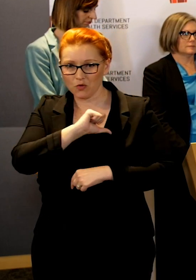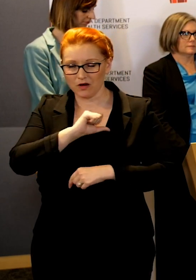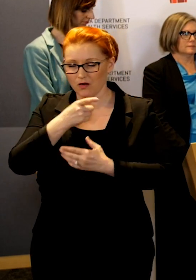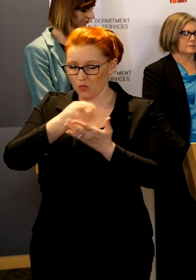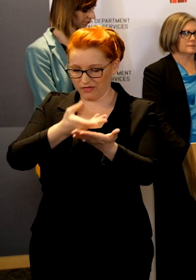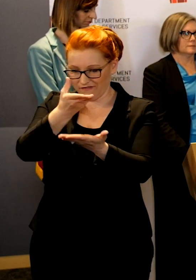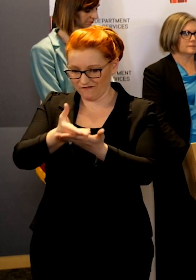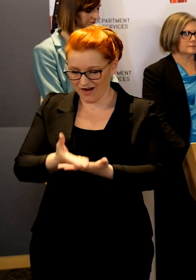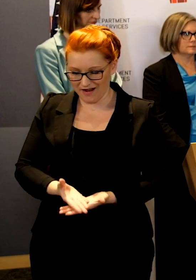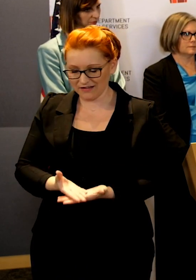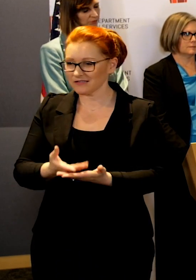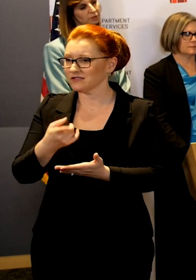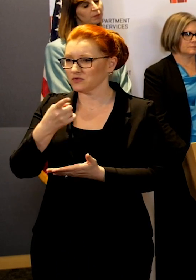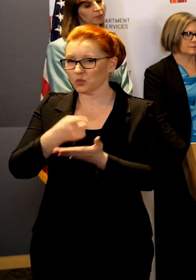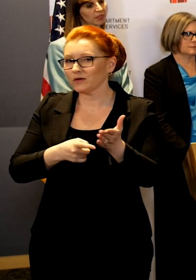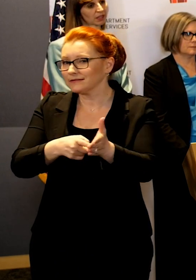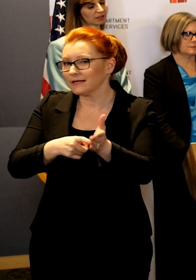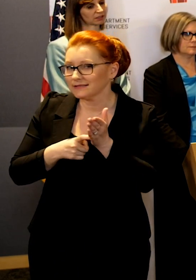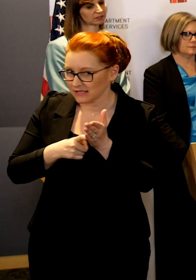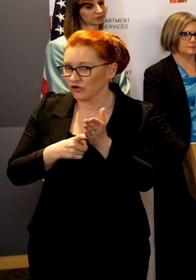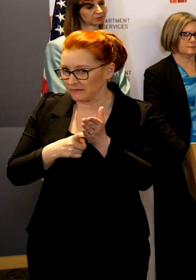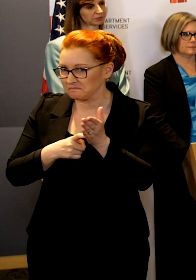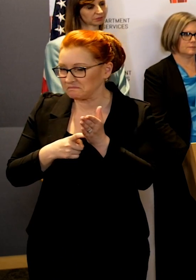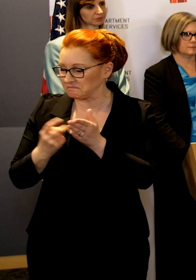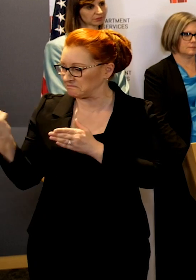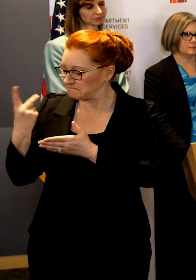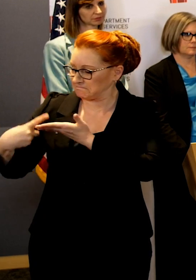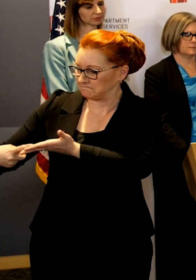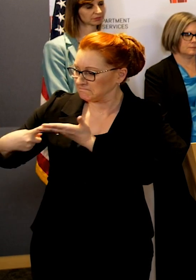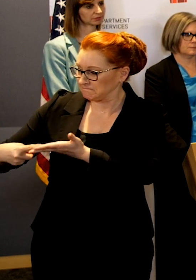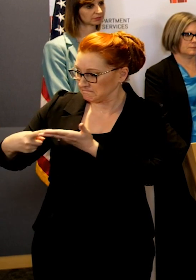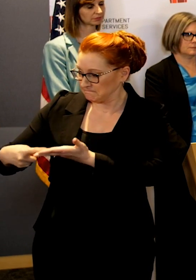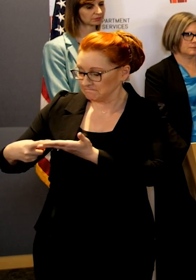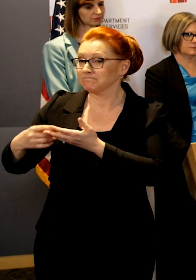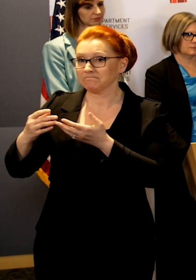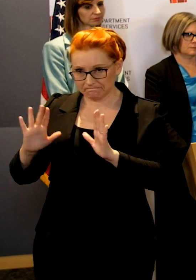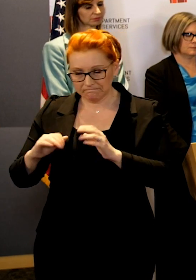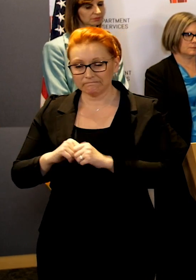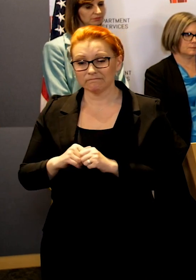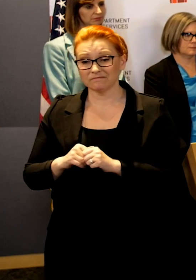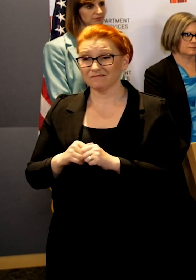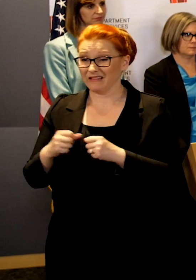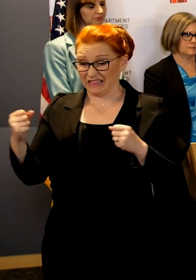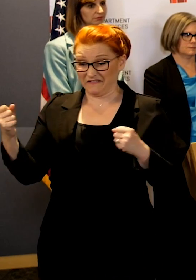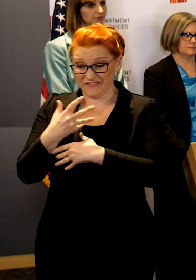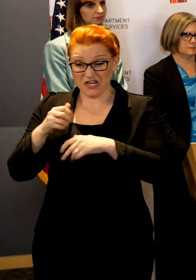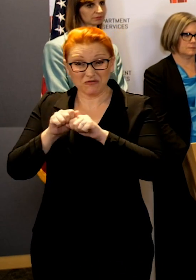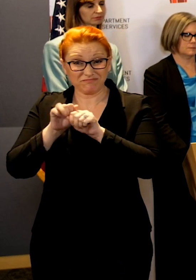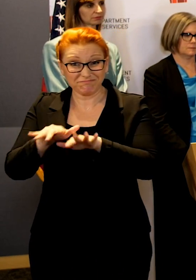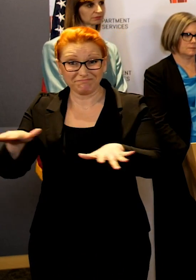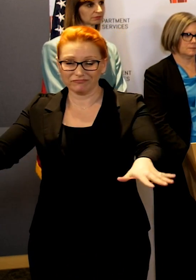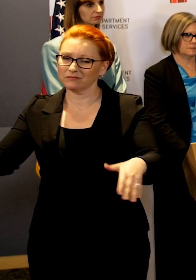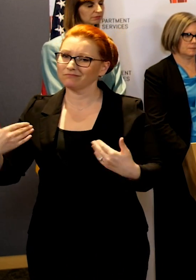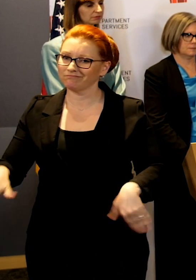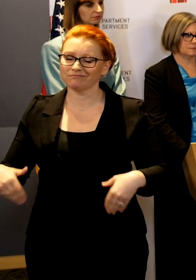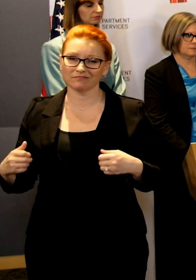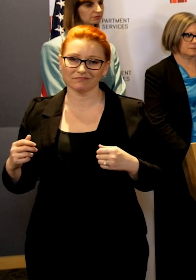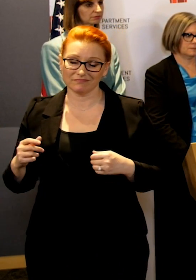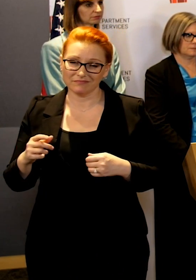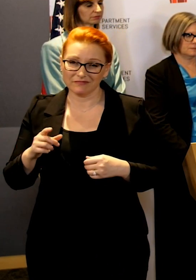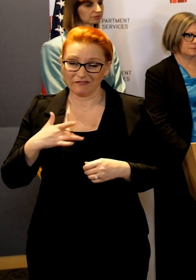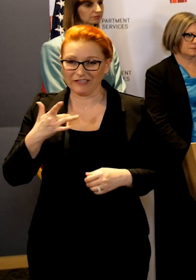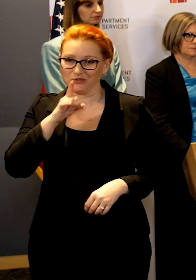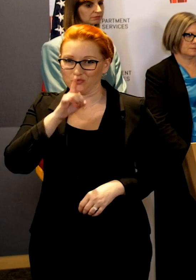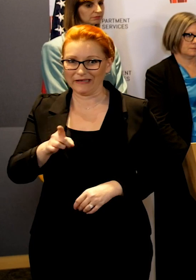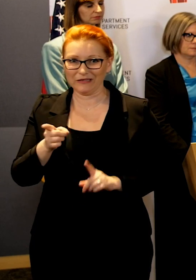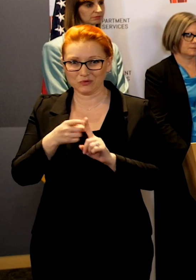are, and what is necessary. With all that said, the fear that's out there is very real.